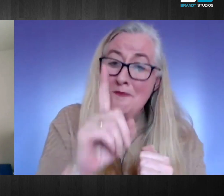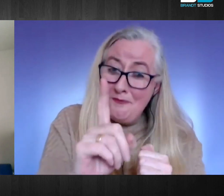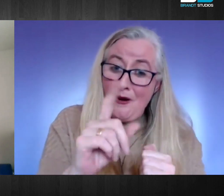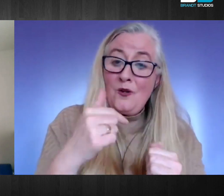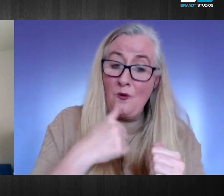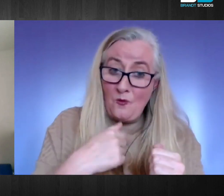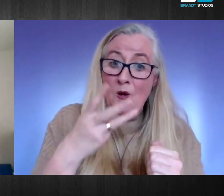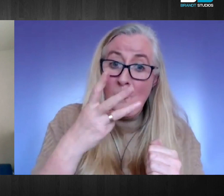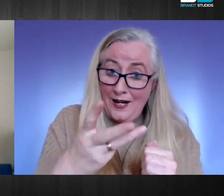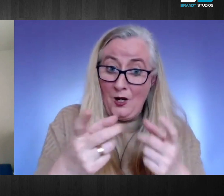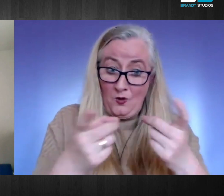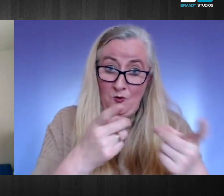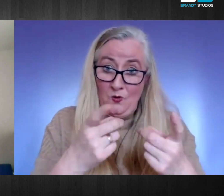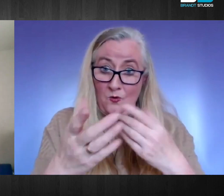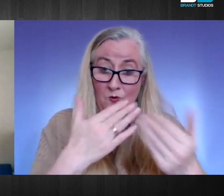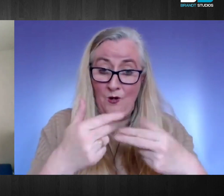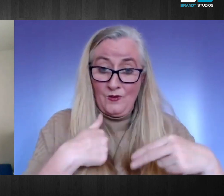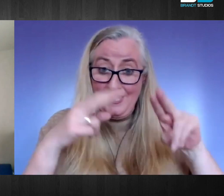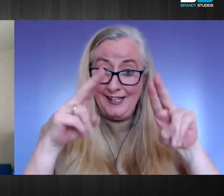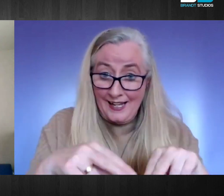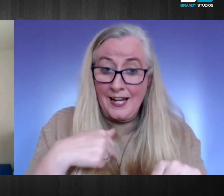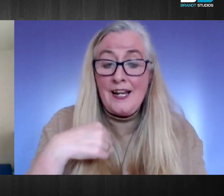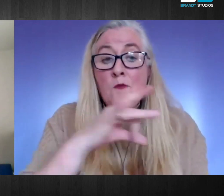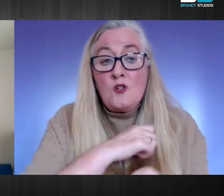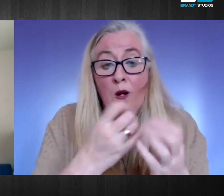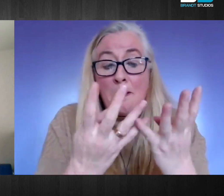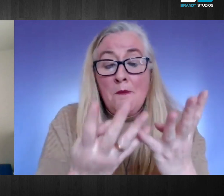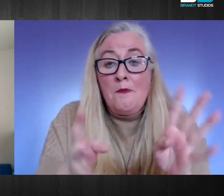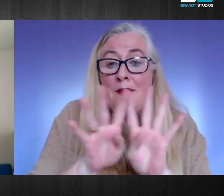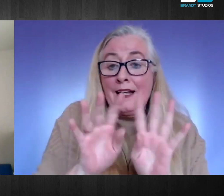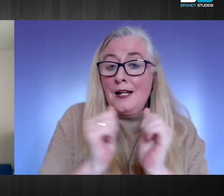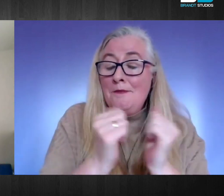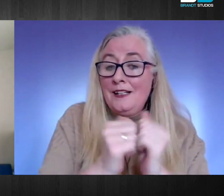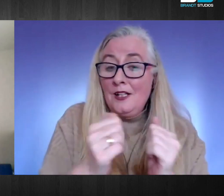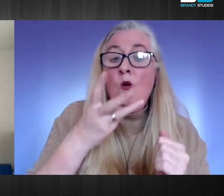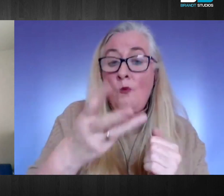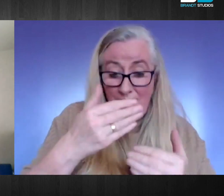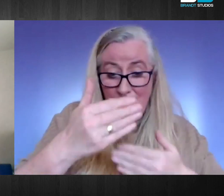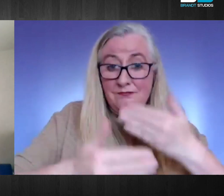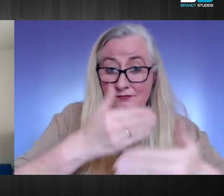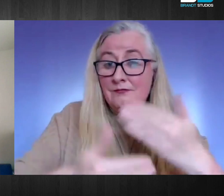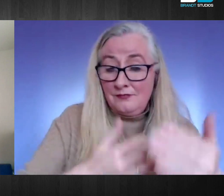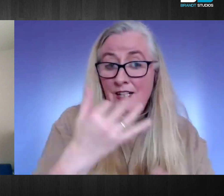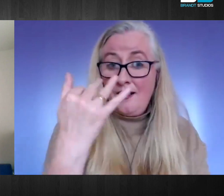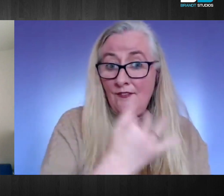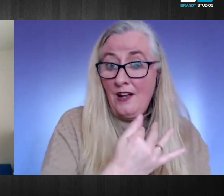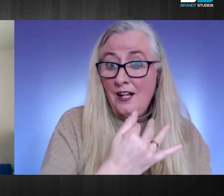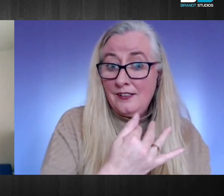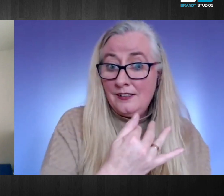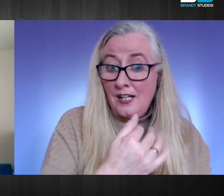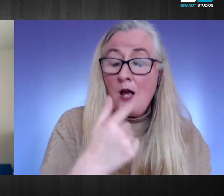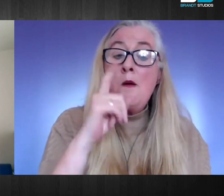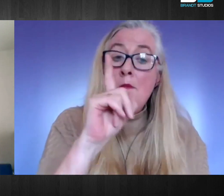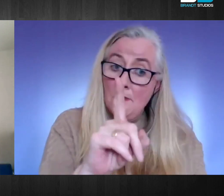and I'm sure that the panel meeting is going to work fine. And it is important to us to